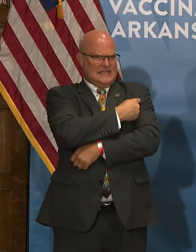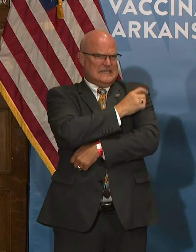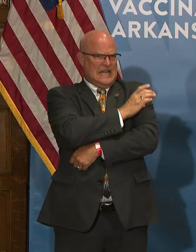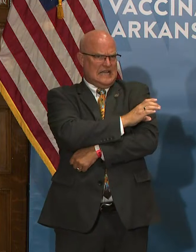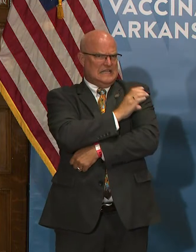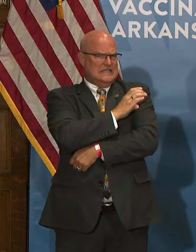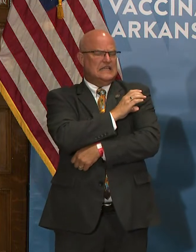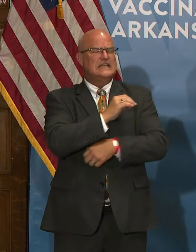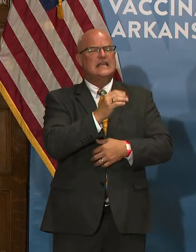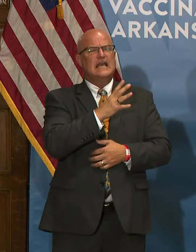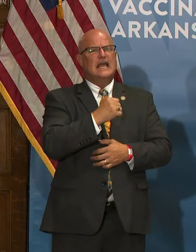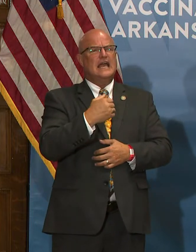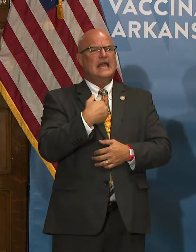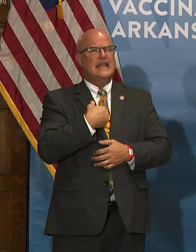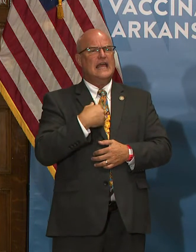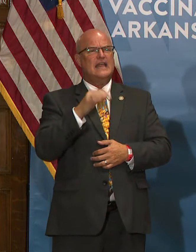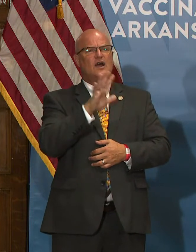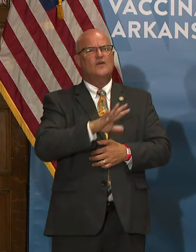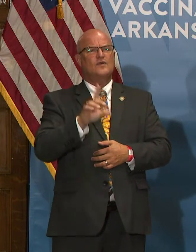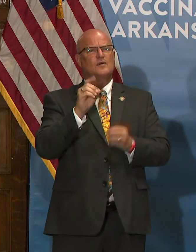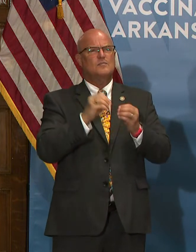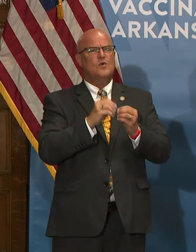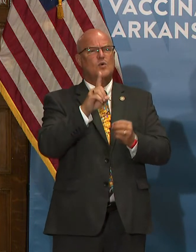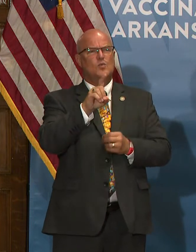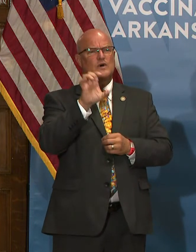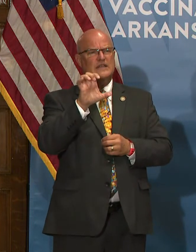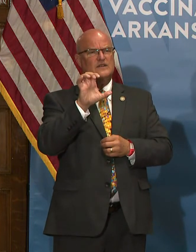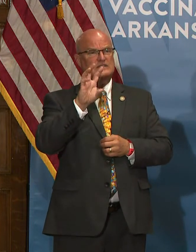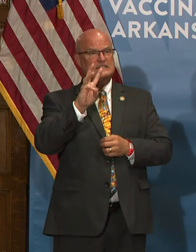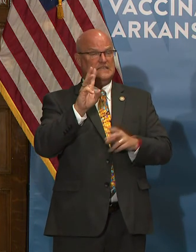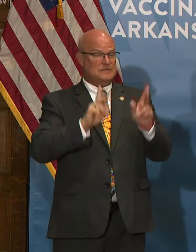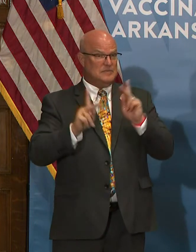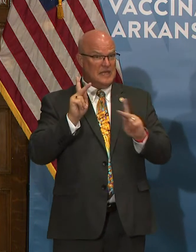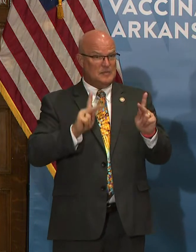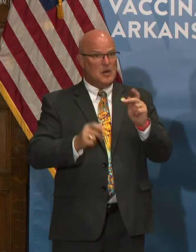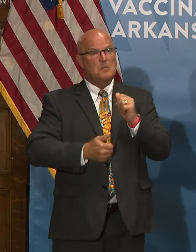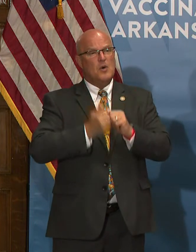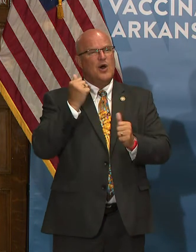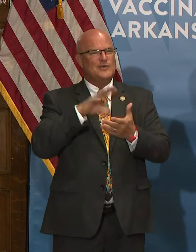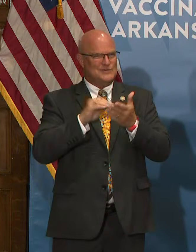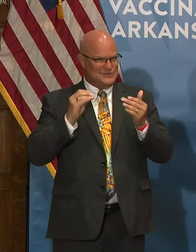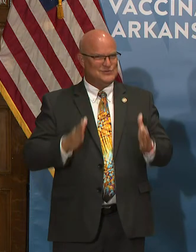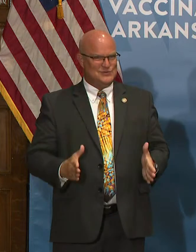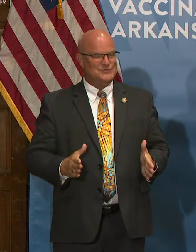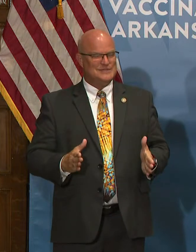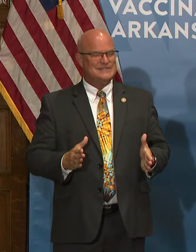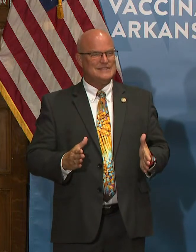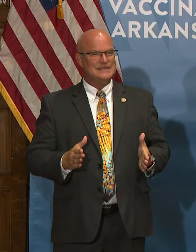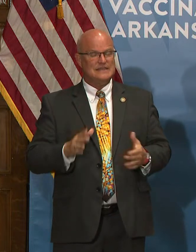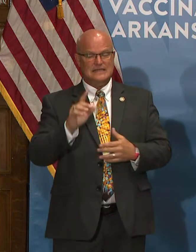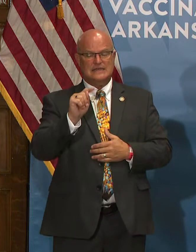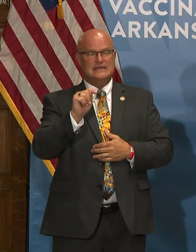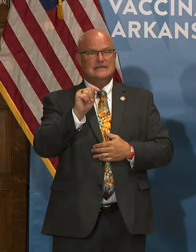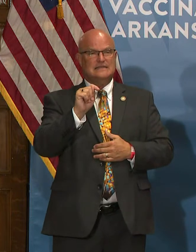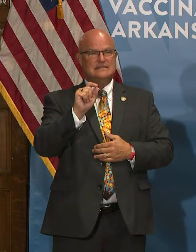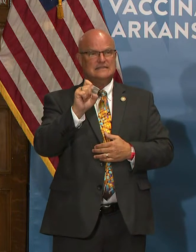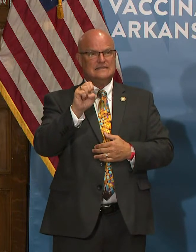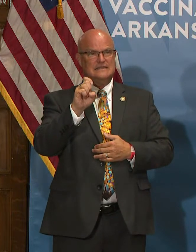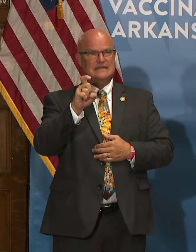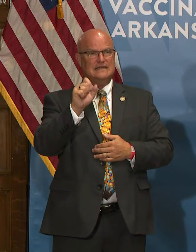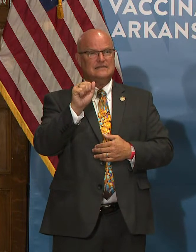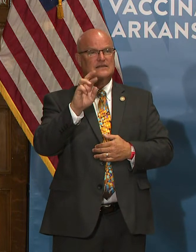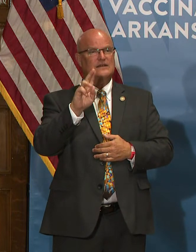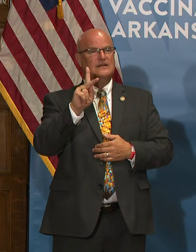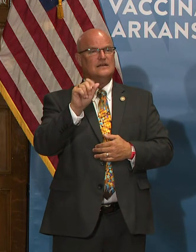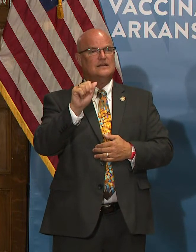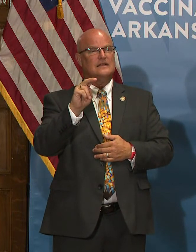clinic and vaccinated over 106 individuals. Most of those were students. Texarkana School District has